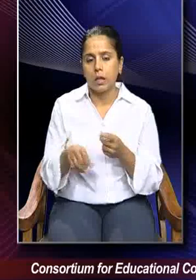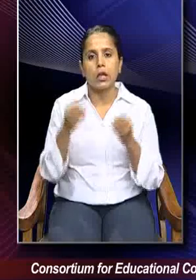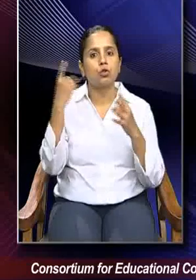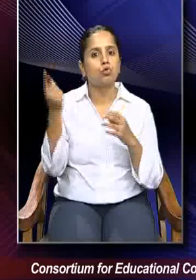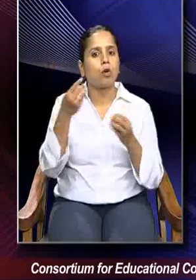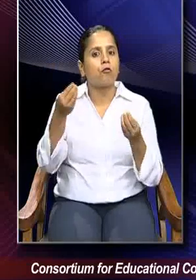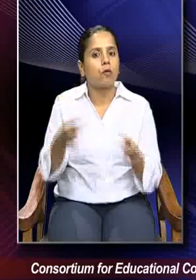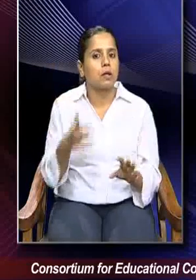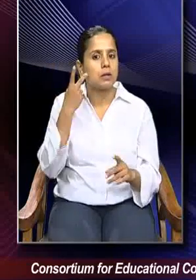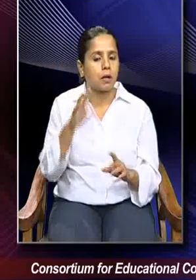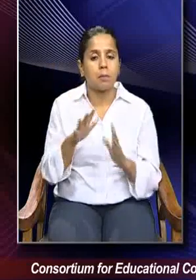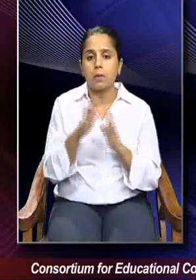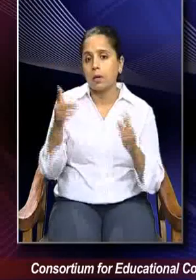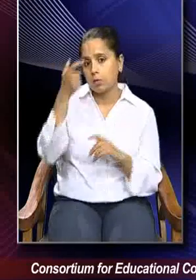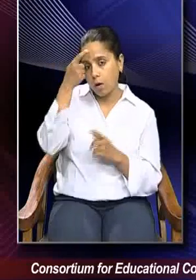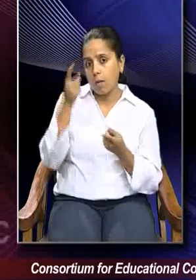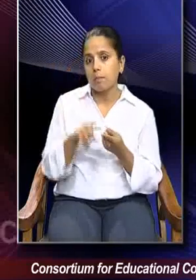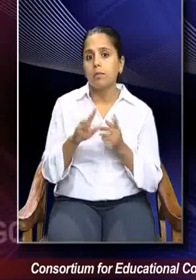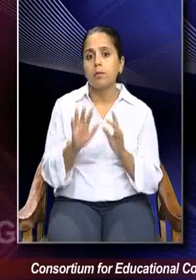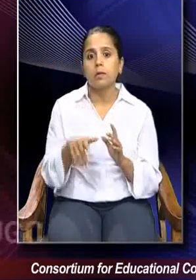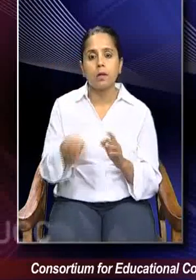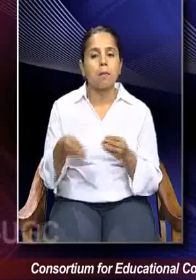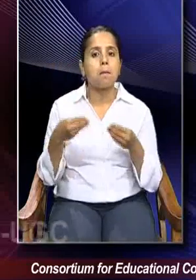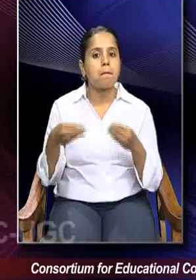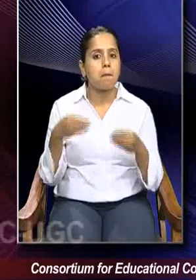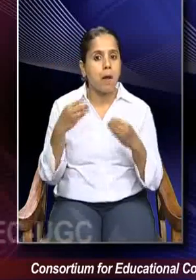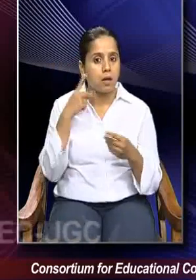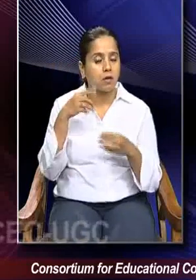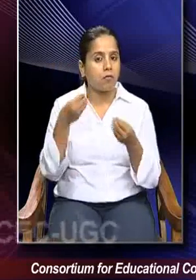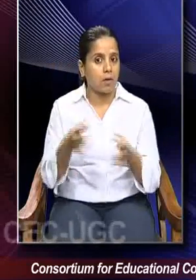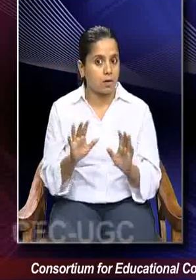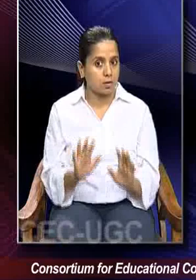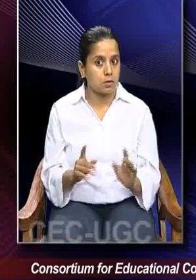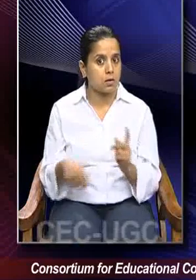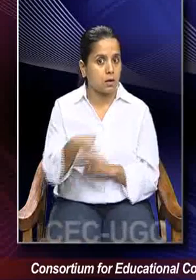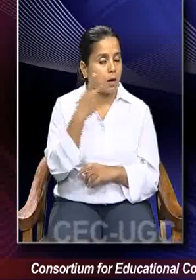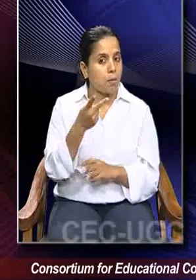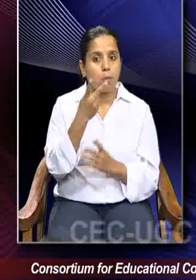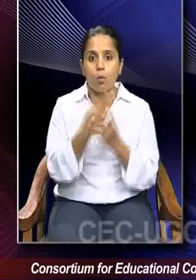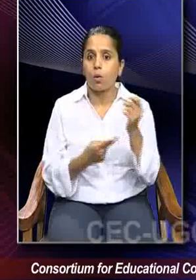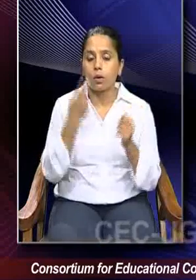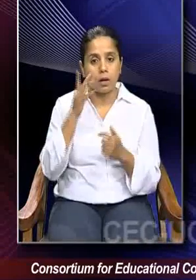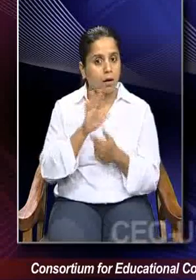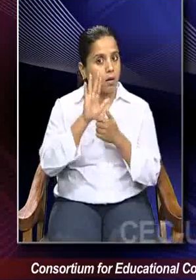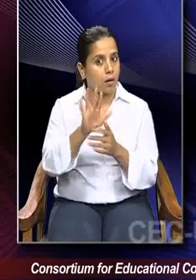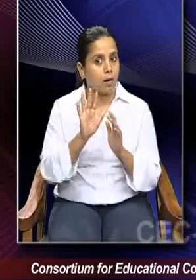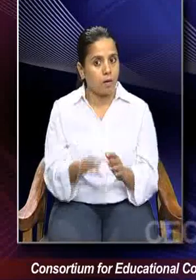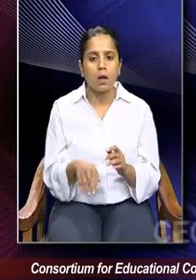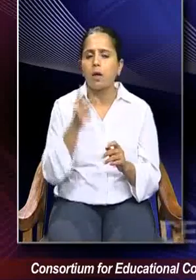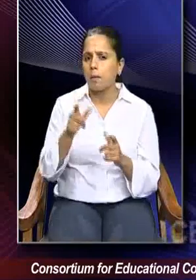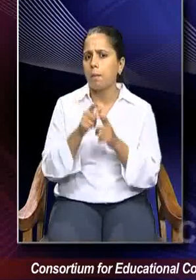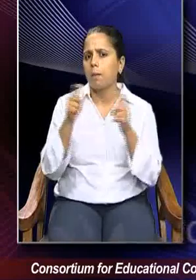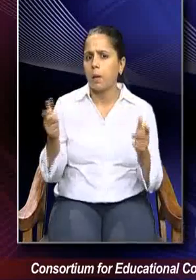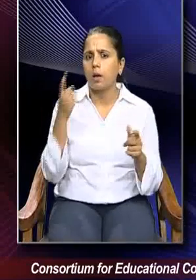is another huge issue, along with the plastic waste, which they both have contributed a large amount